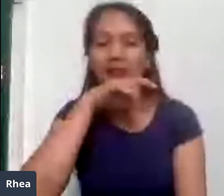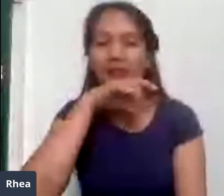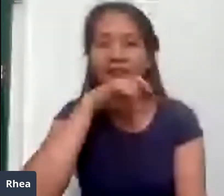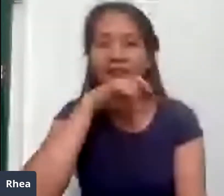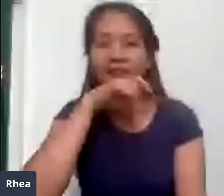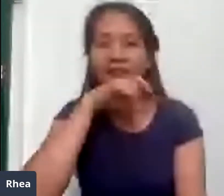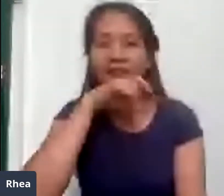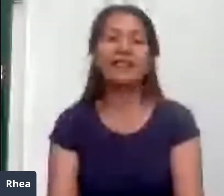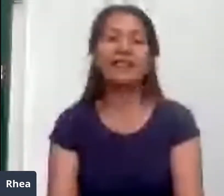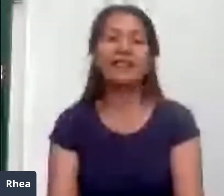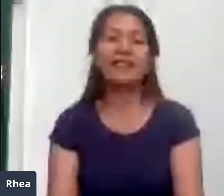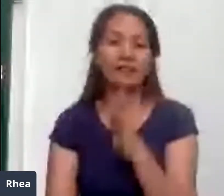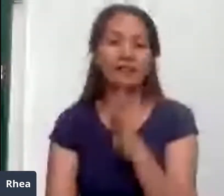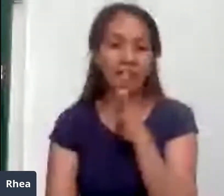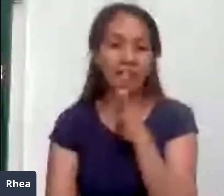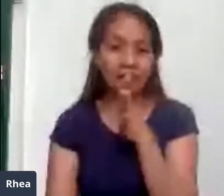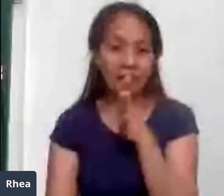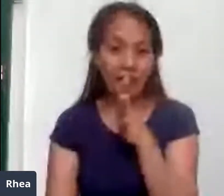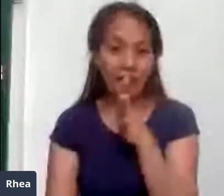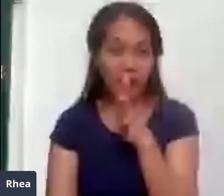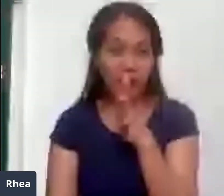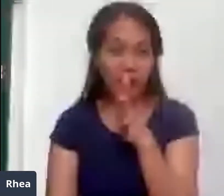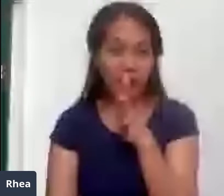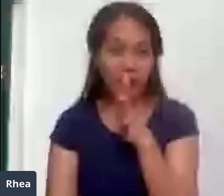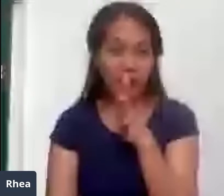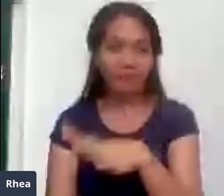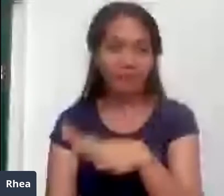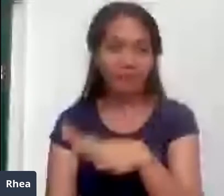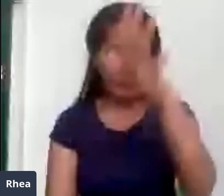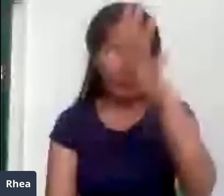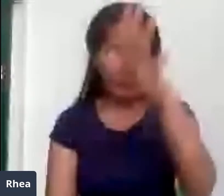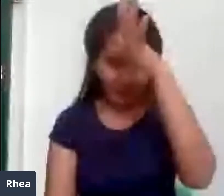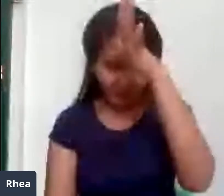Grandmother. What's this? Mother,